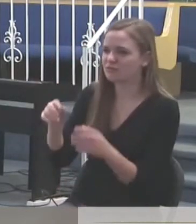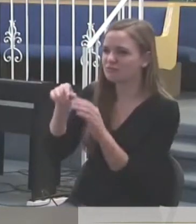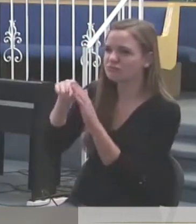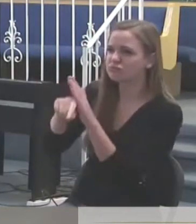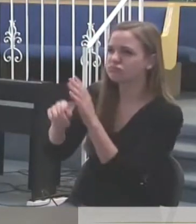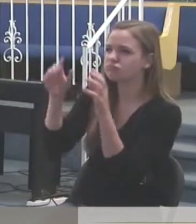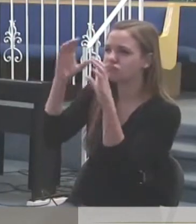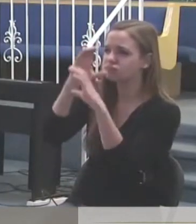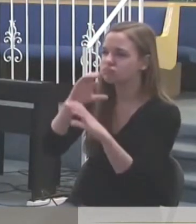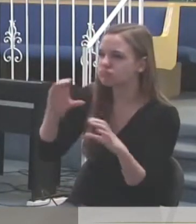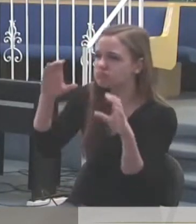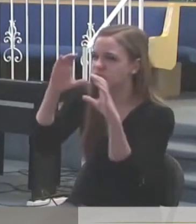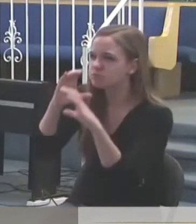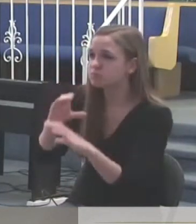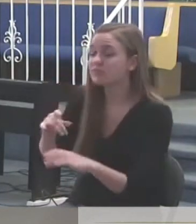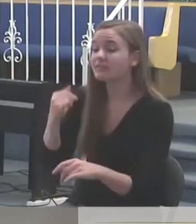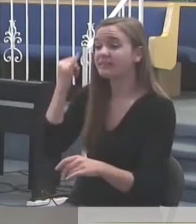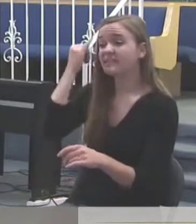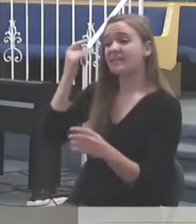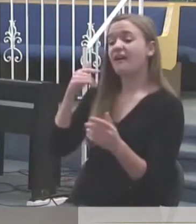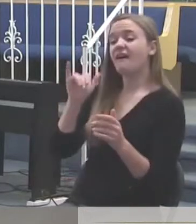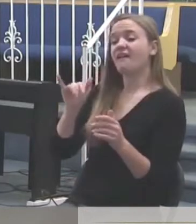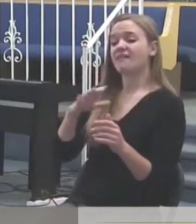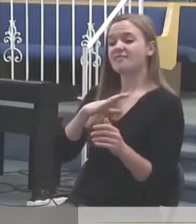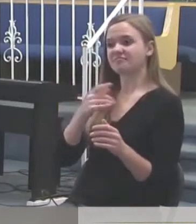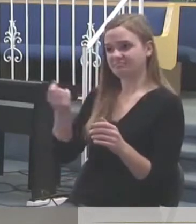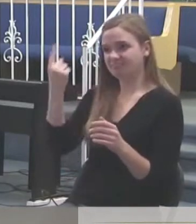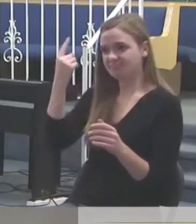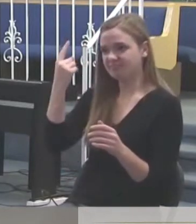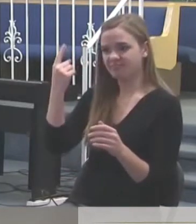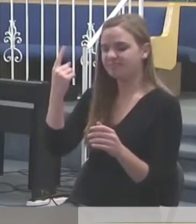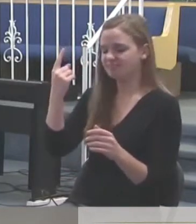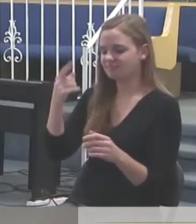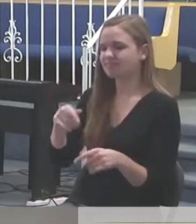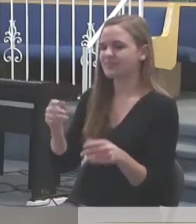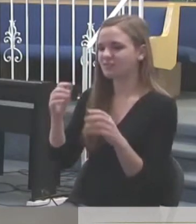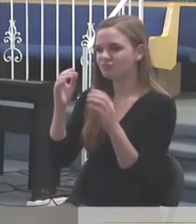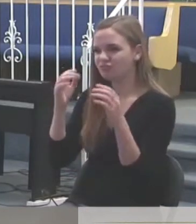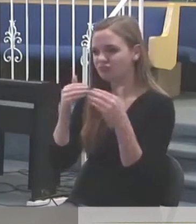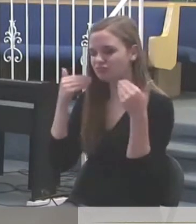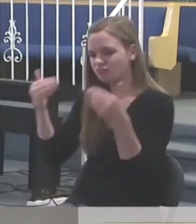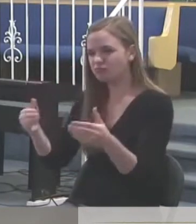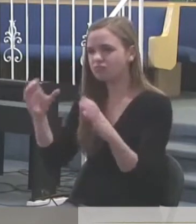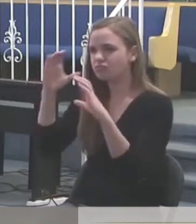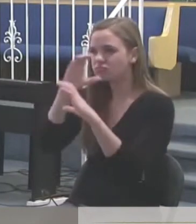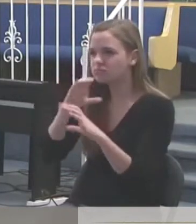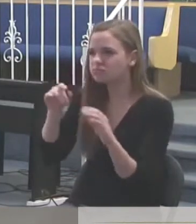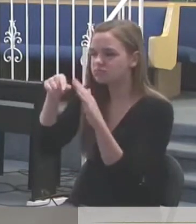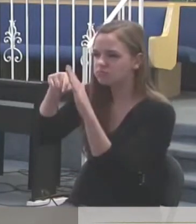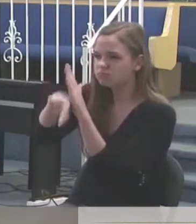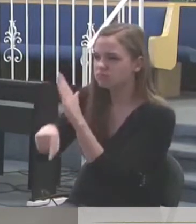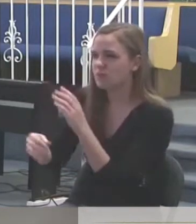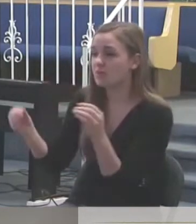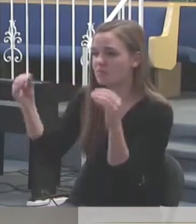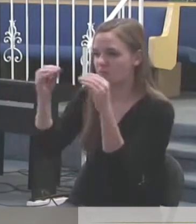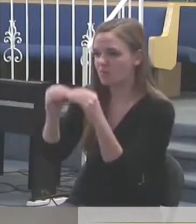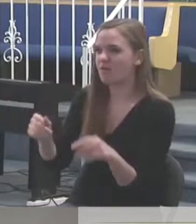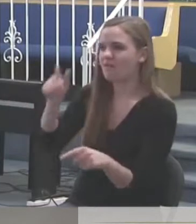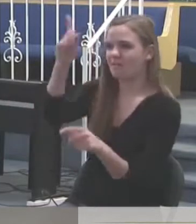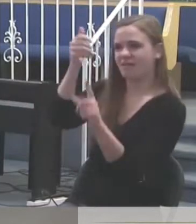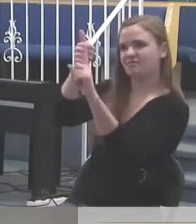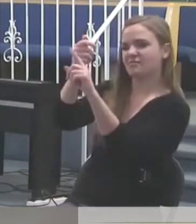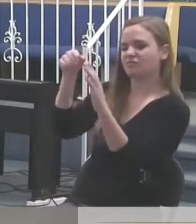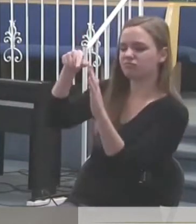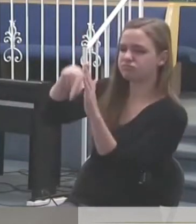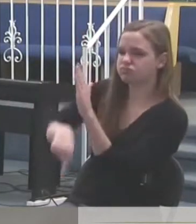deeper. And when you think you've got it resolved, dig some more, because you don't. Keep on digging. Because as deep as you can go, God's deeper than that.